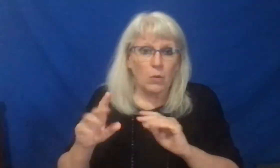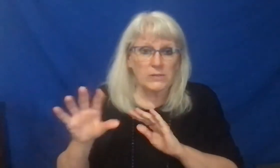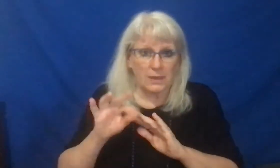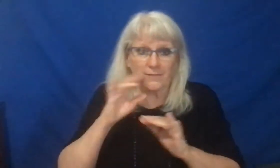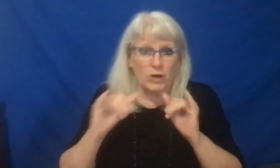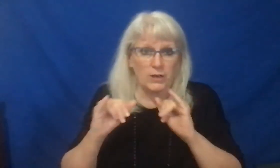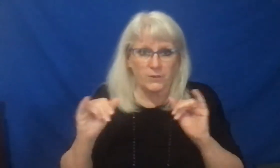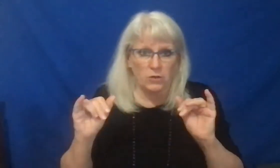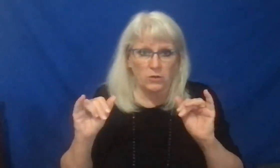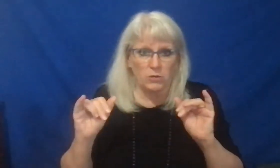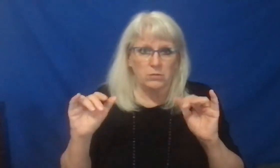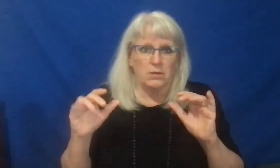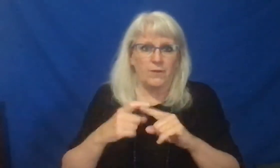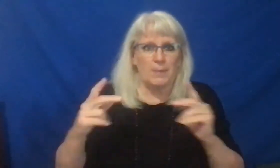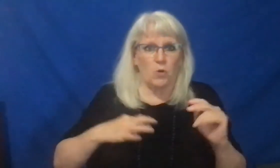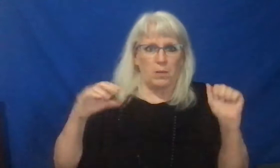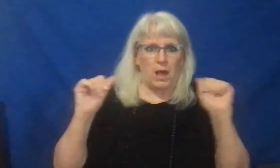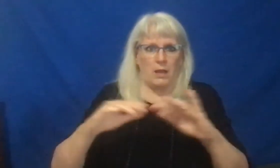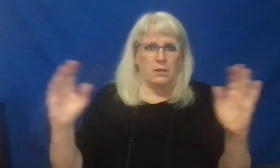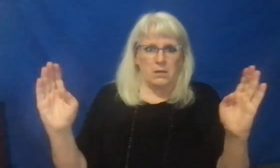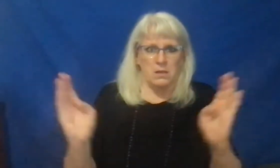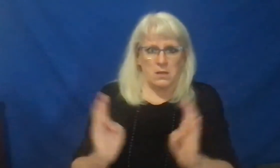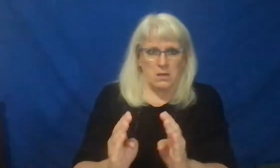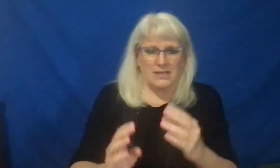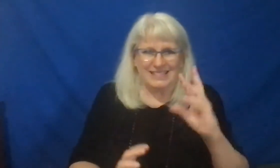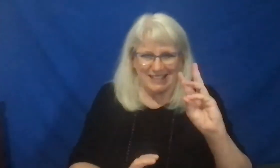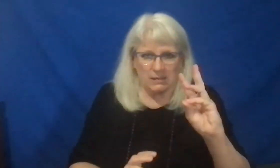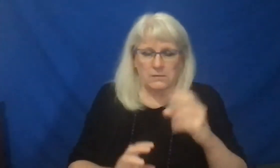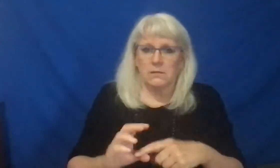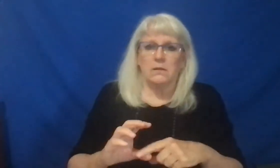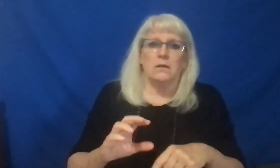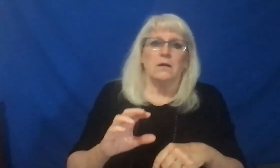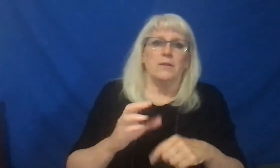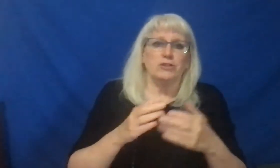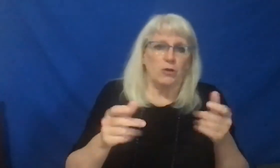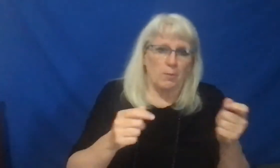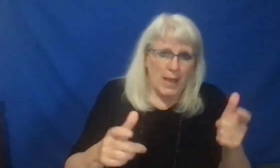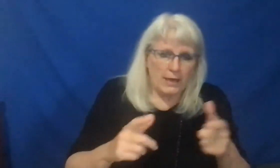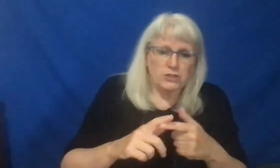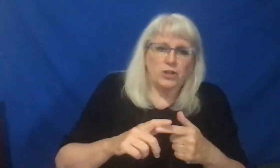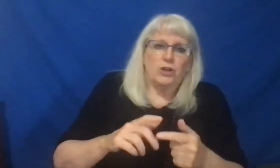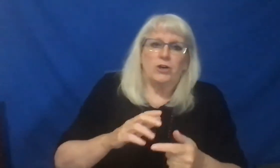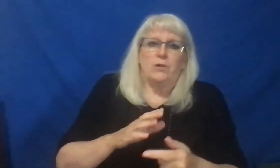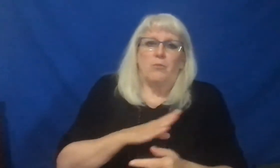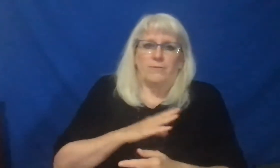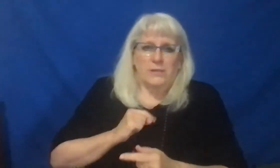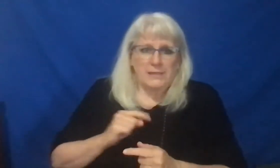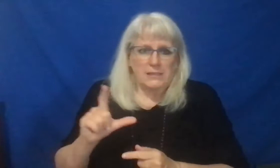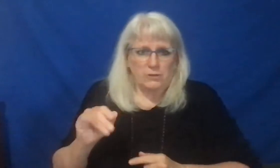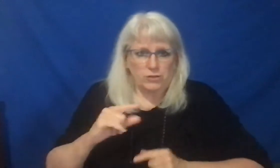with Greg, our general manager at the time, and several other trustees, including the chair of the trustees literature committee. And um, oh my gosh,